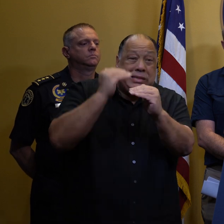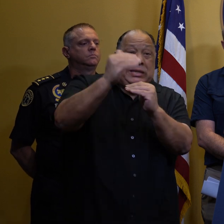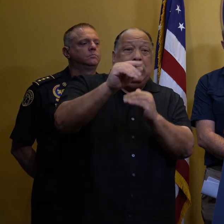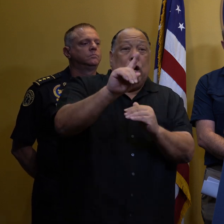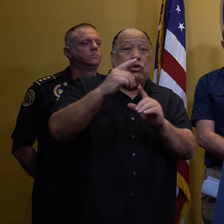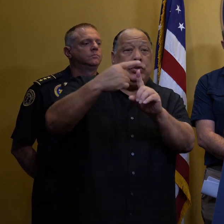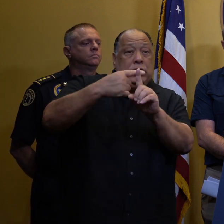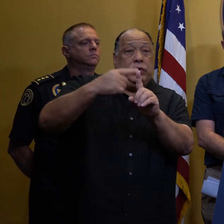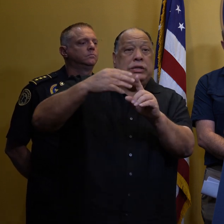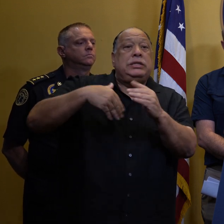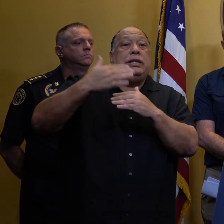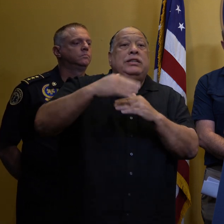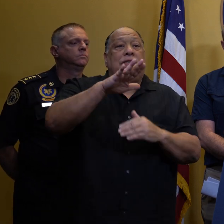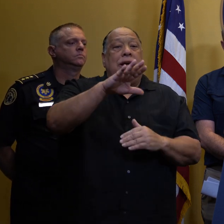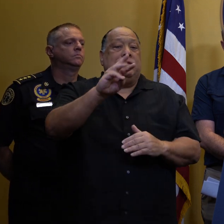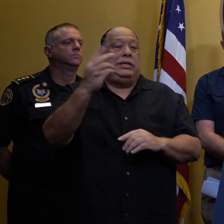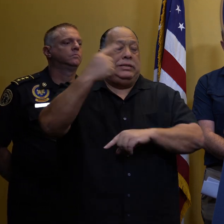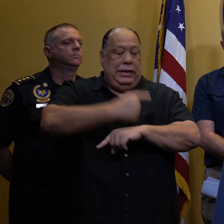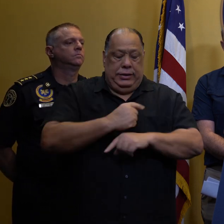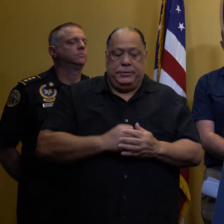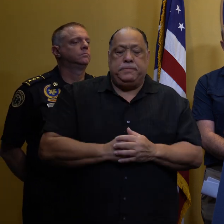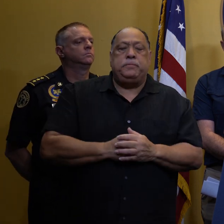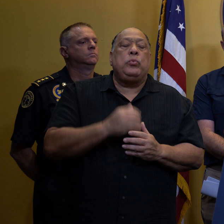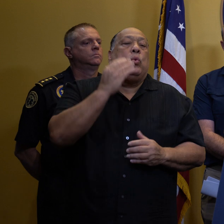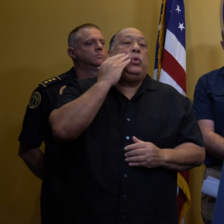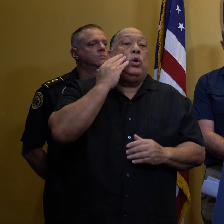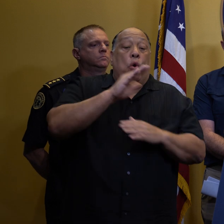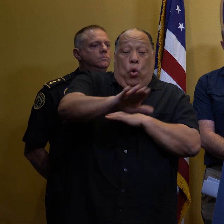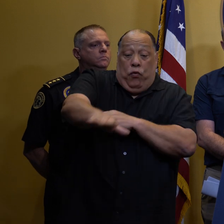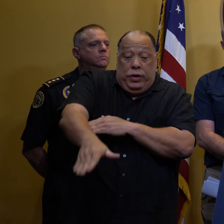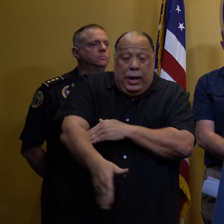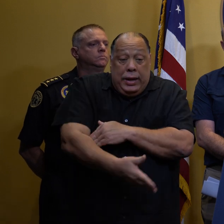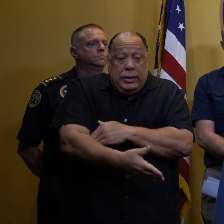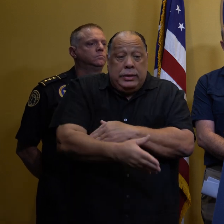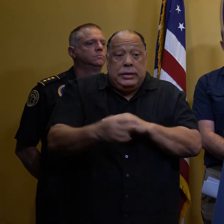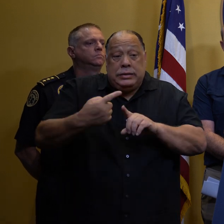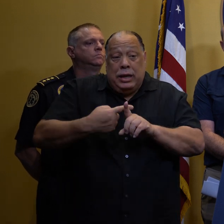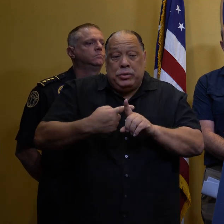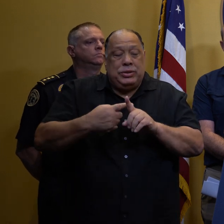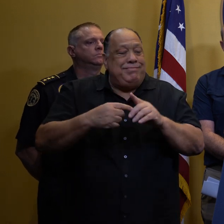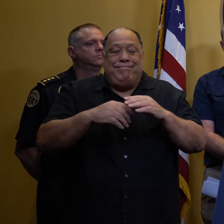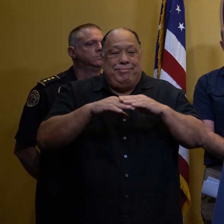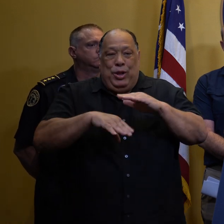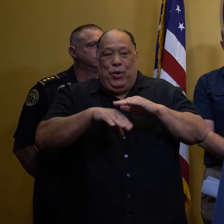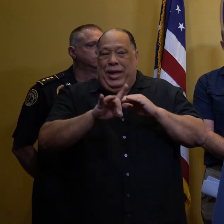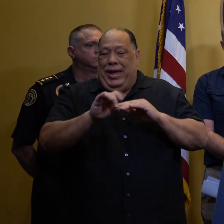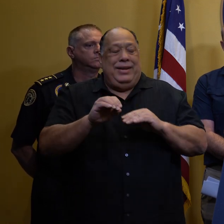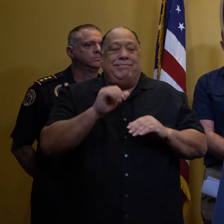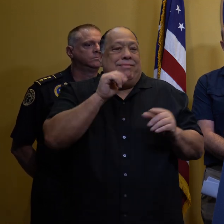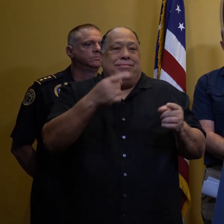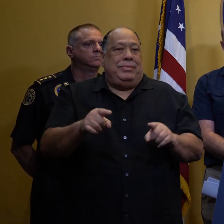over the course of the next 5 to 6 days. And we also know that the overnight temperatures are going to struggle to get to below 80 which is